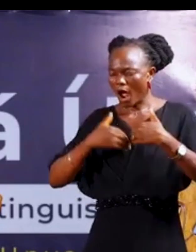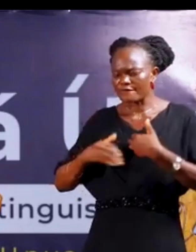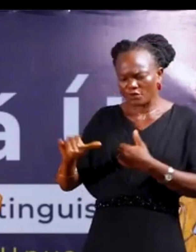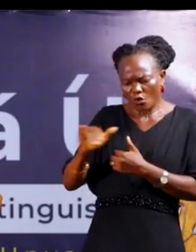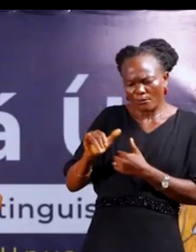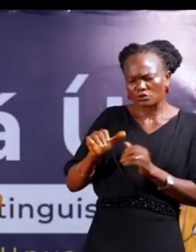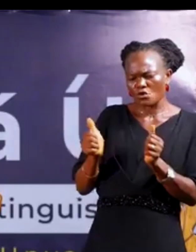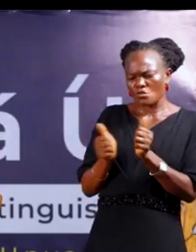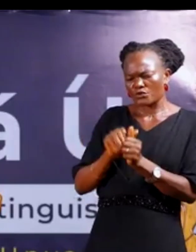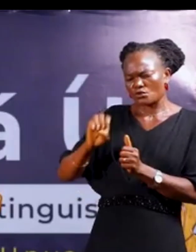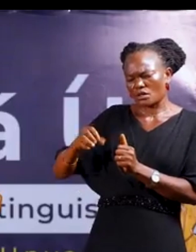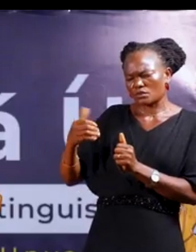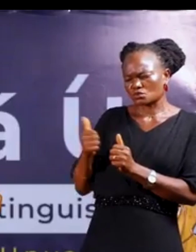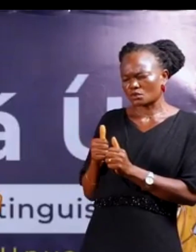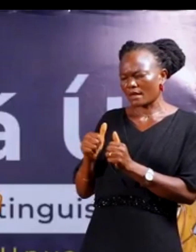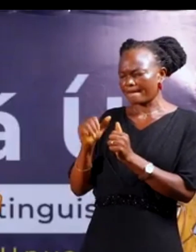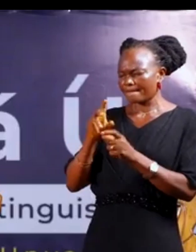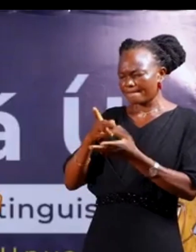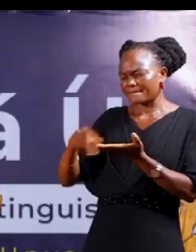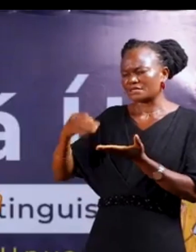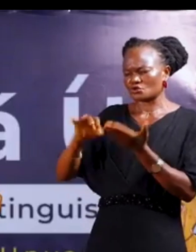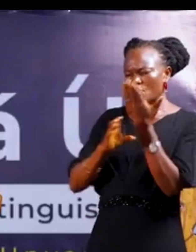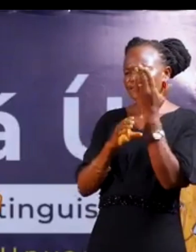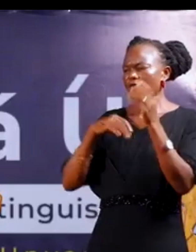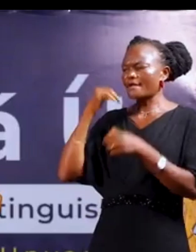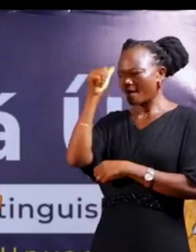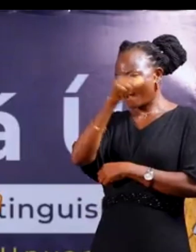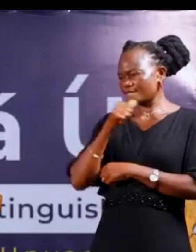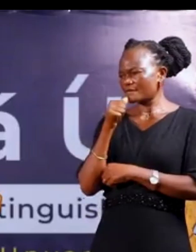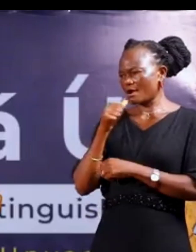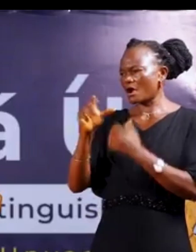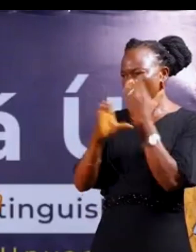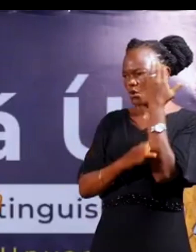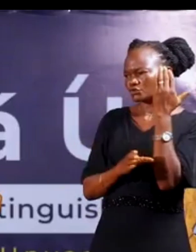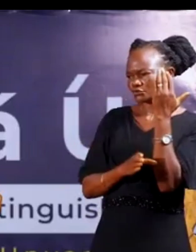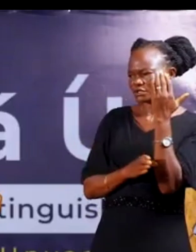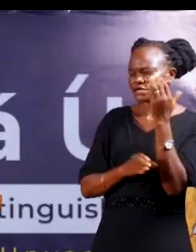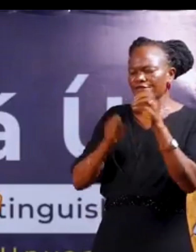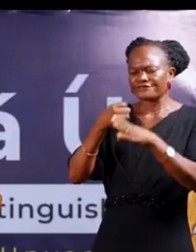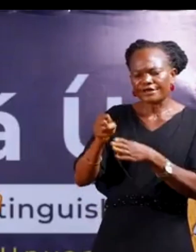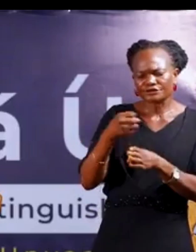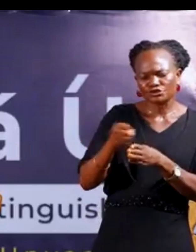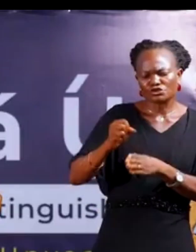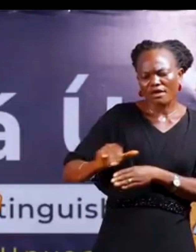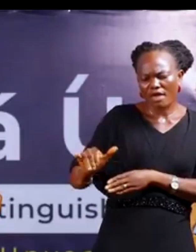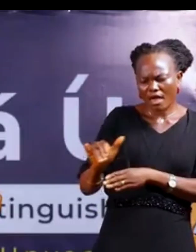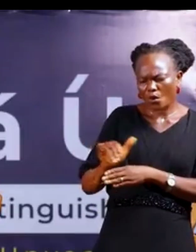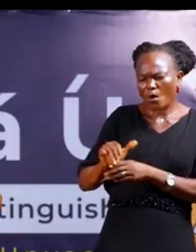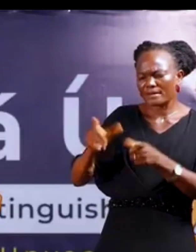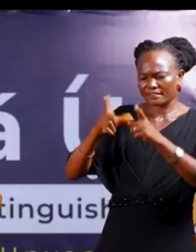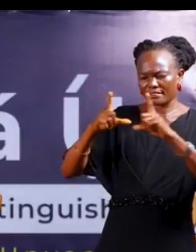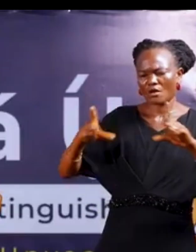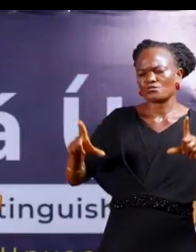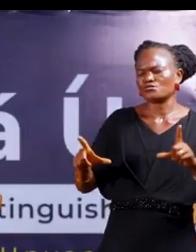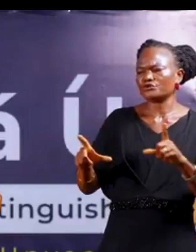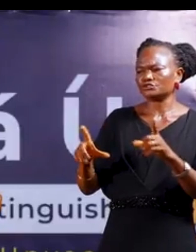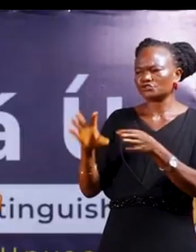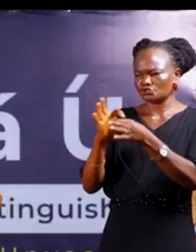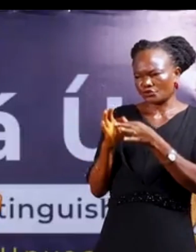with Kikuyu, as I mentioned earlier, Xhosa, etc.? They share a common linguistic